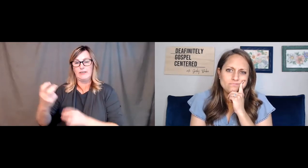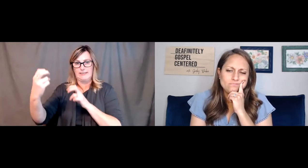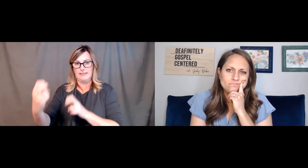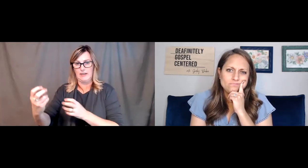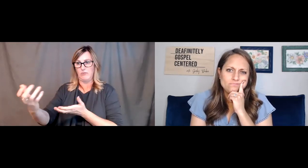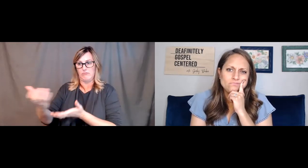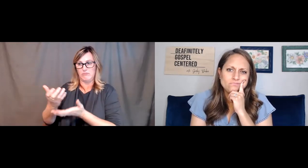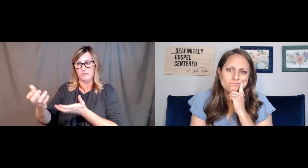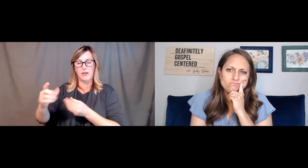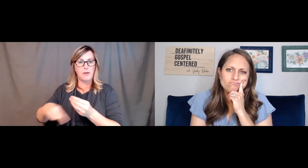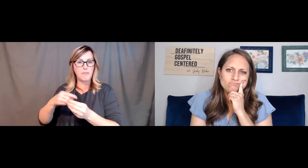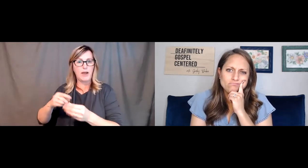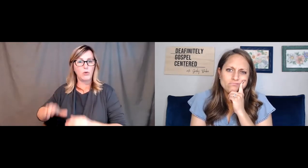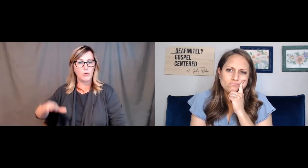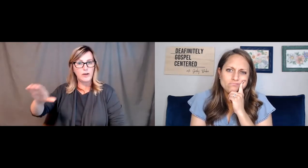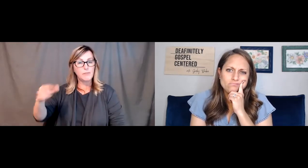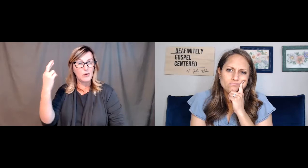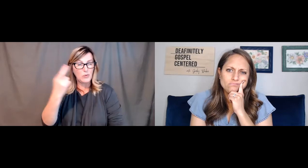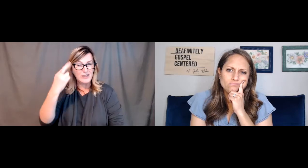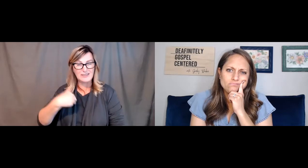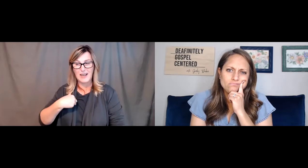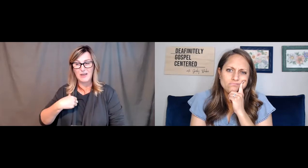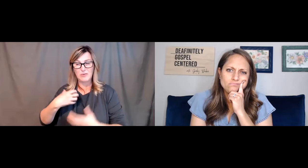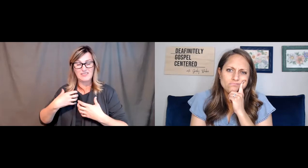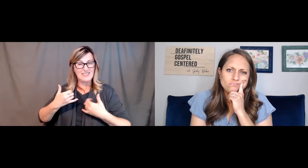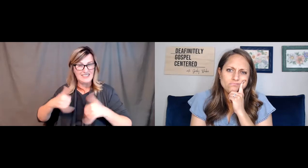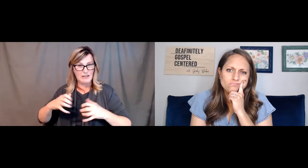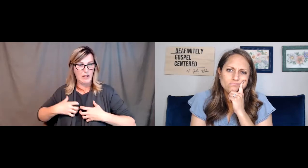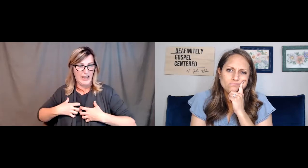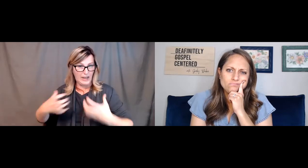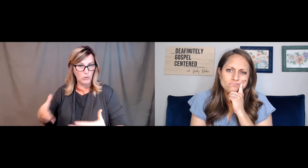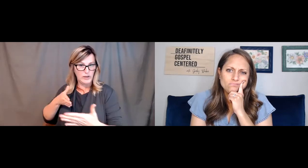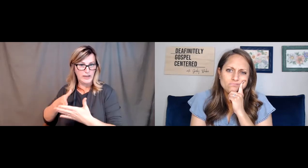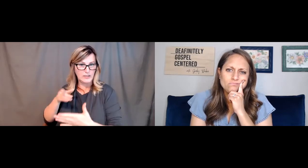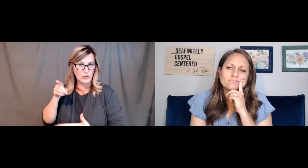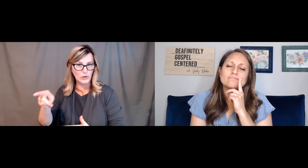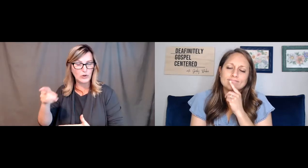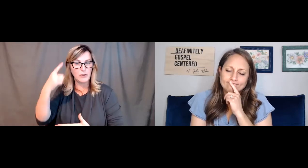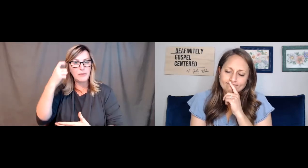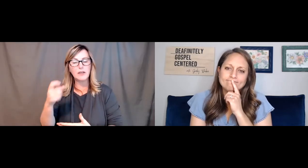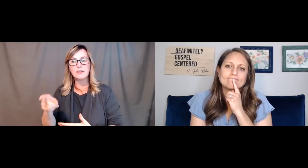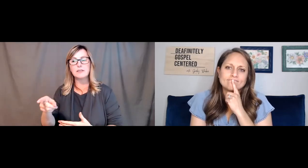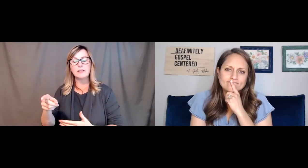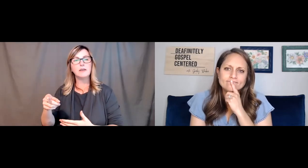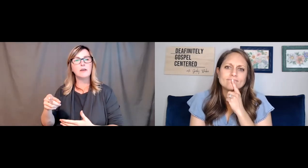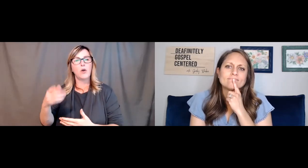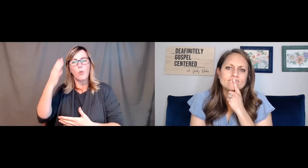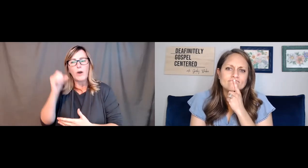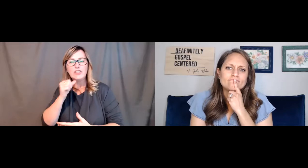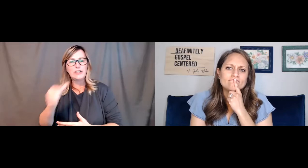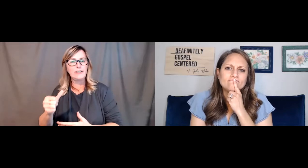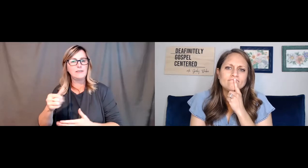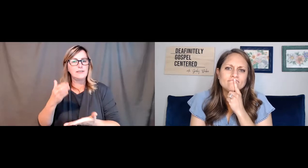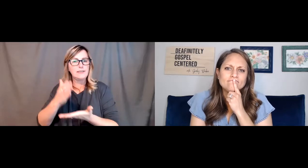I contacted my mom and we sat down and had a conversation about my childhood and how I still had some anger against her.